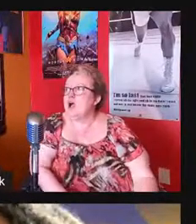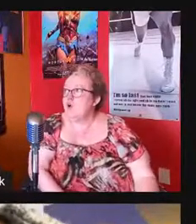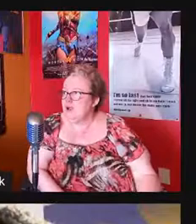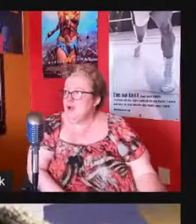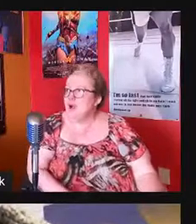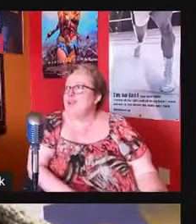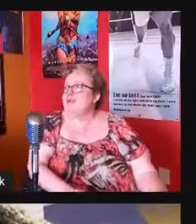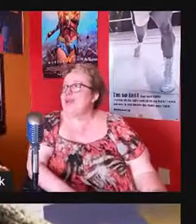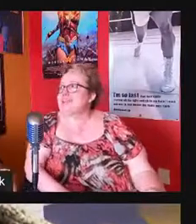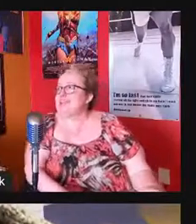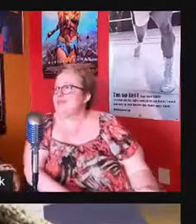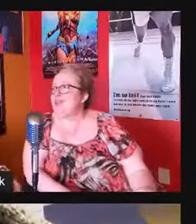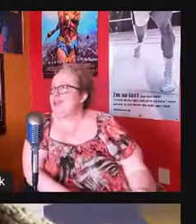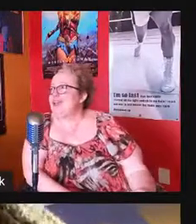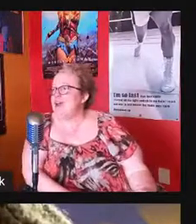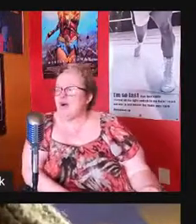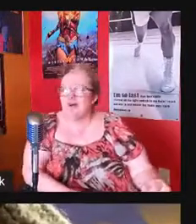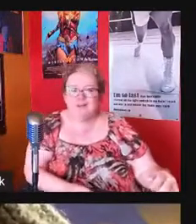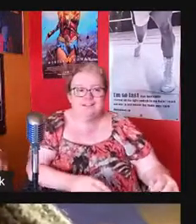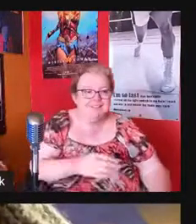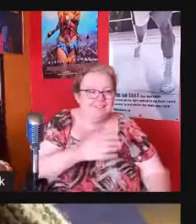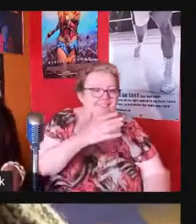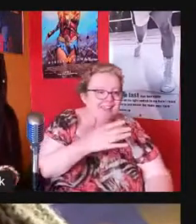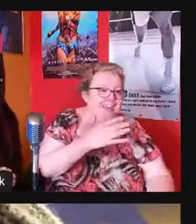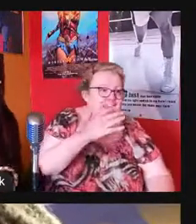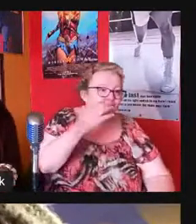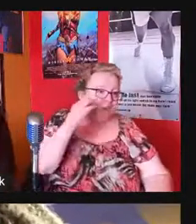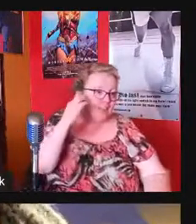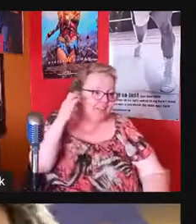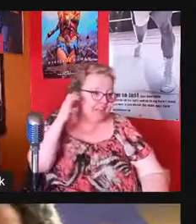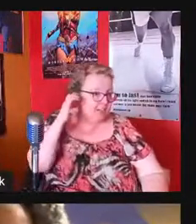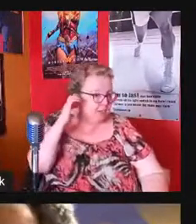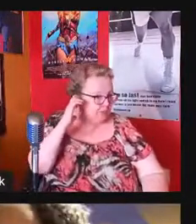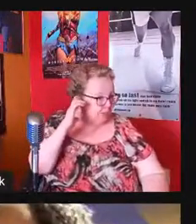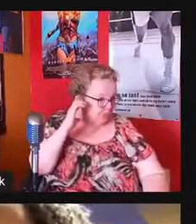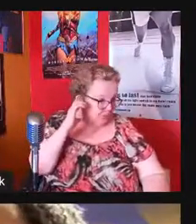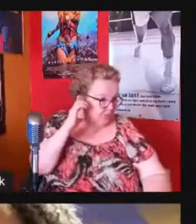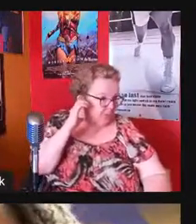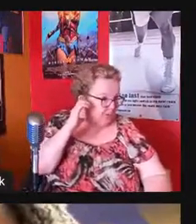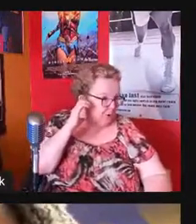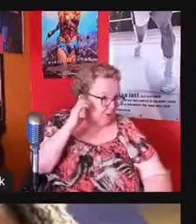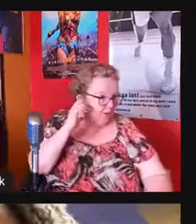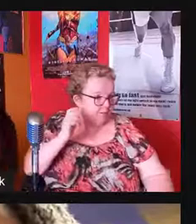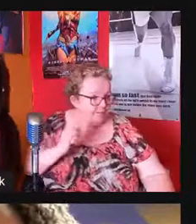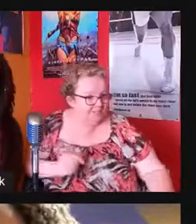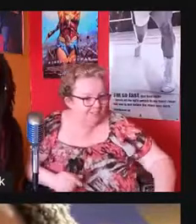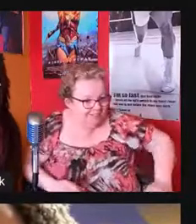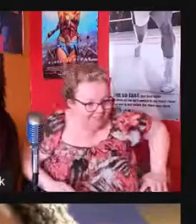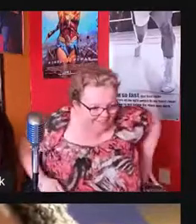No, the video. I don't like that cockroach at all.